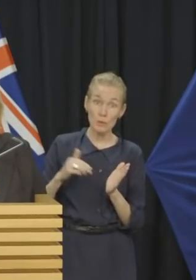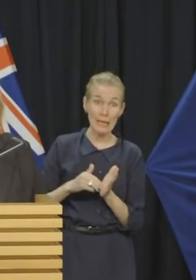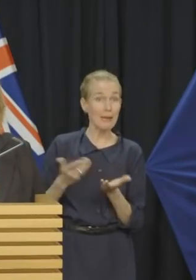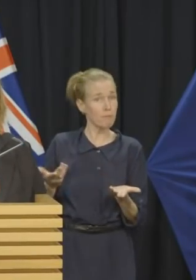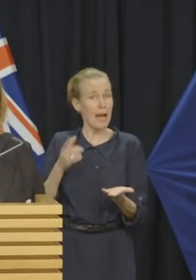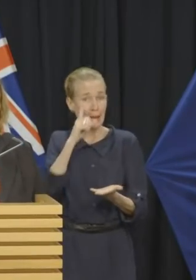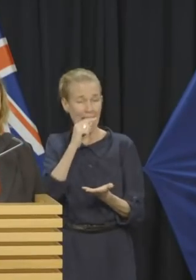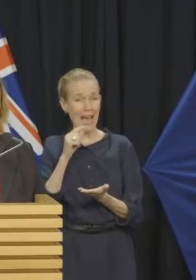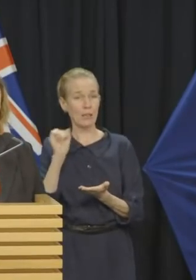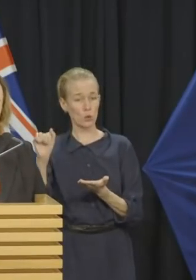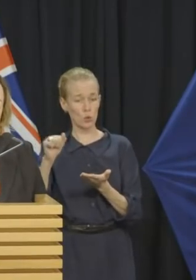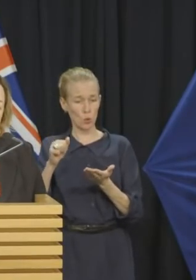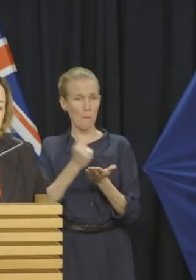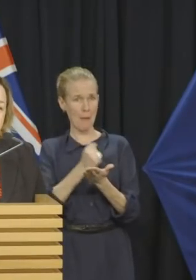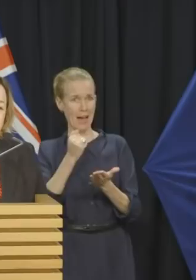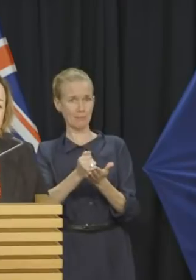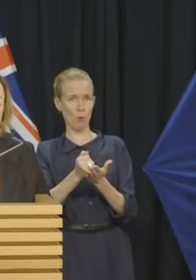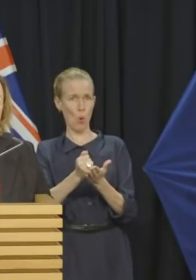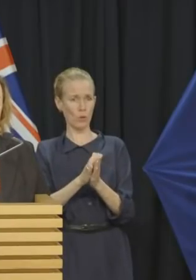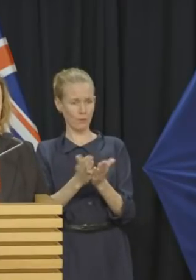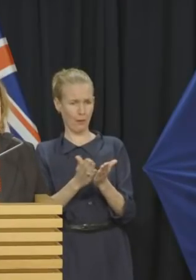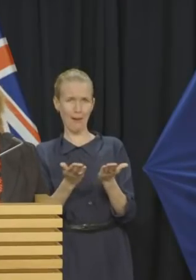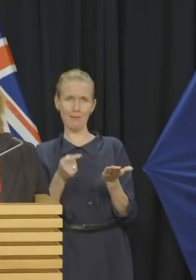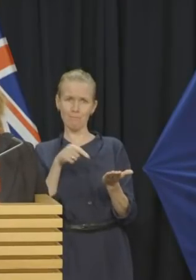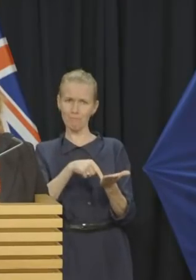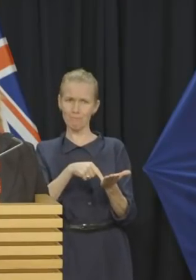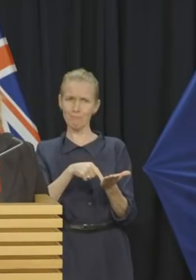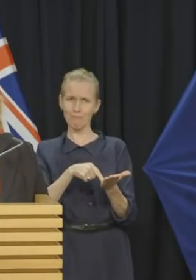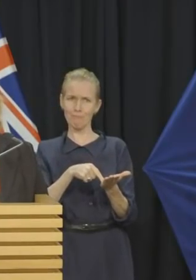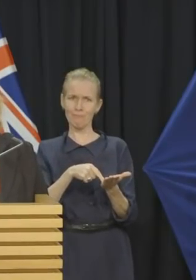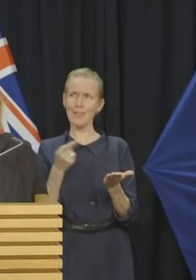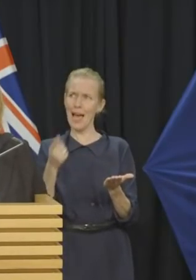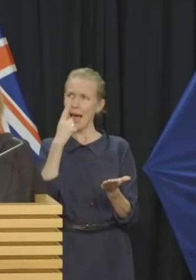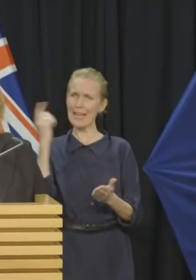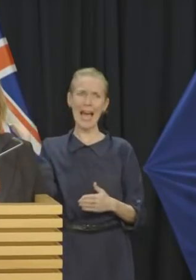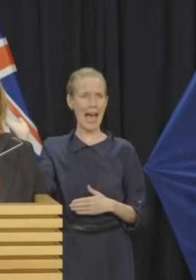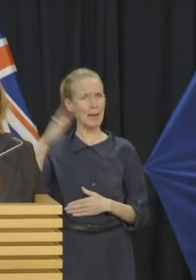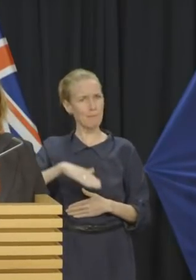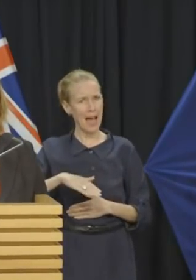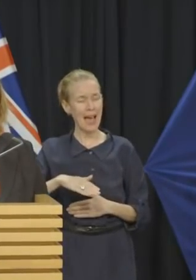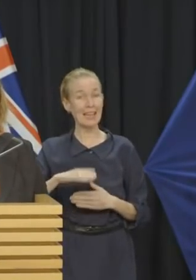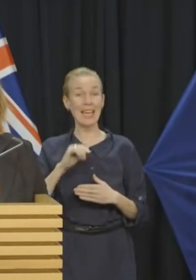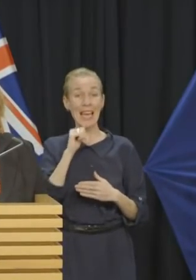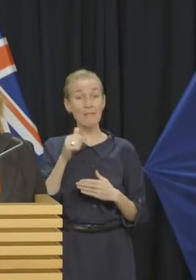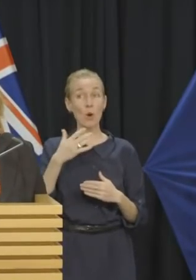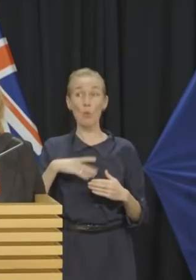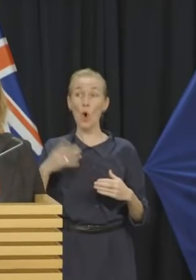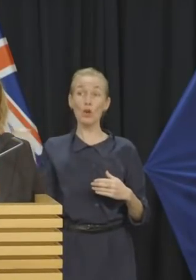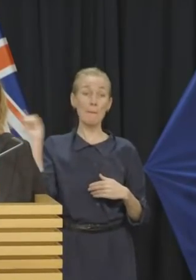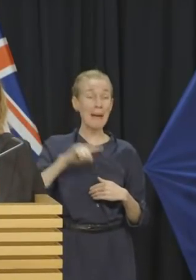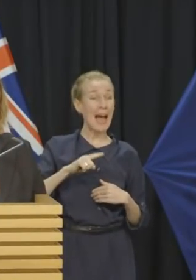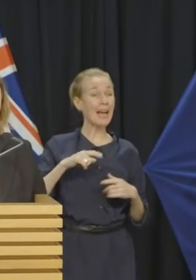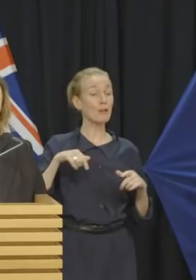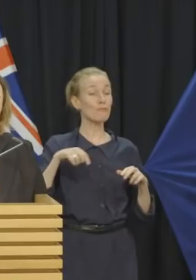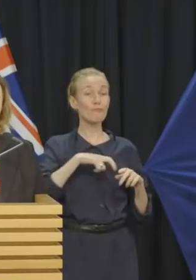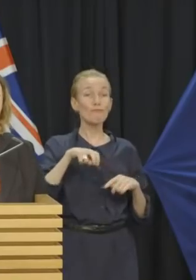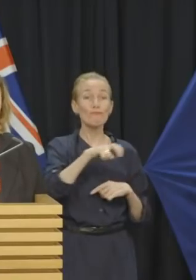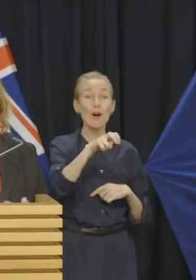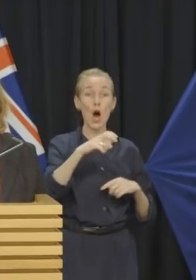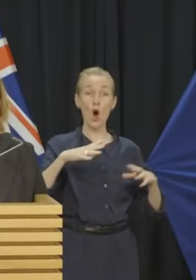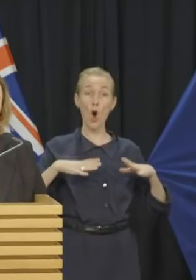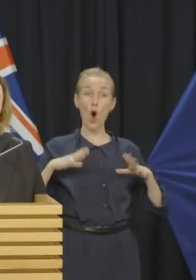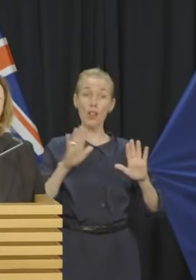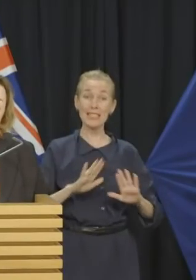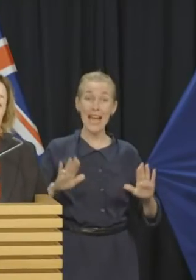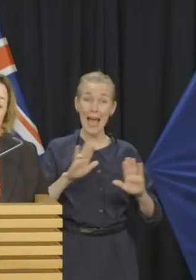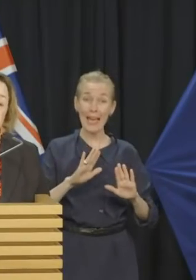permanent resident. There is no ability to stop them. But if they are choosing to do that, I think the fair way and the balanced way to manage this